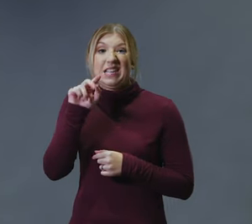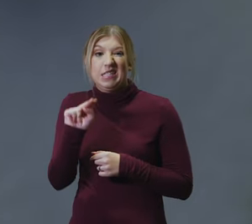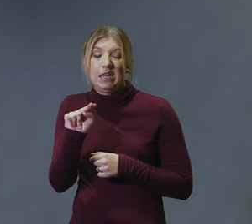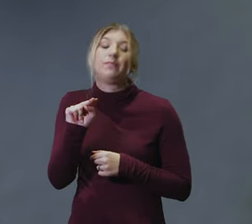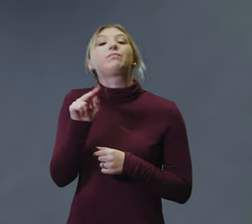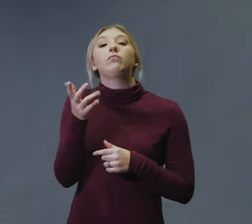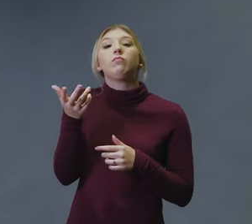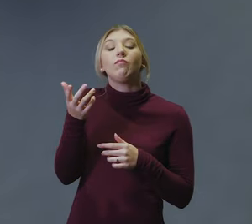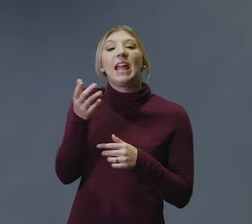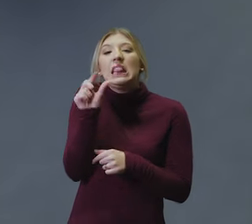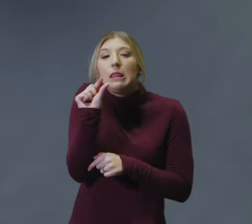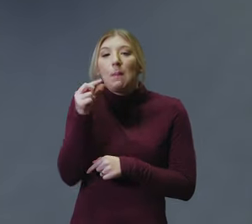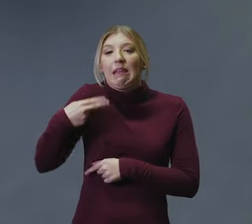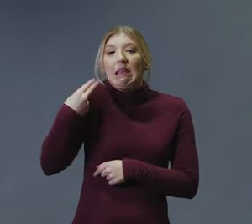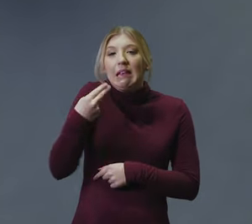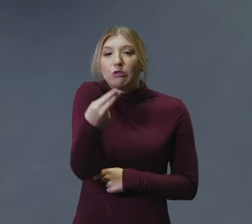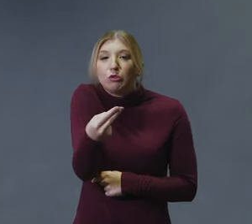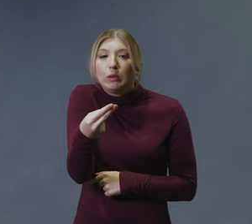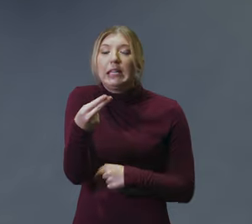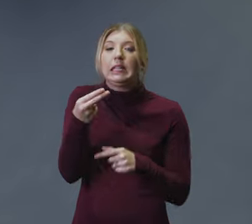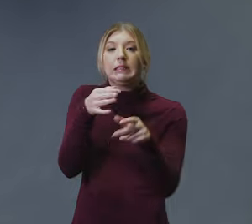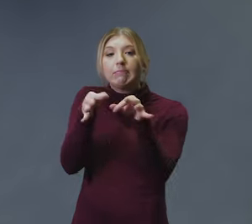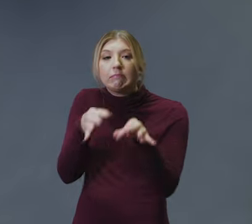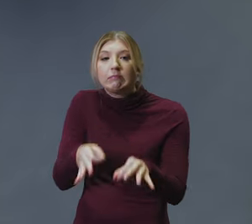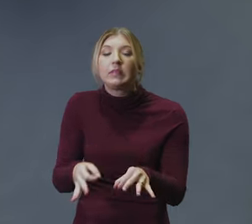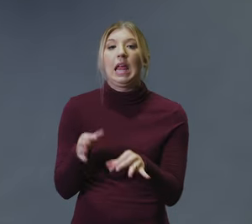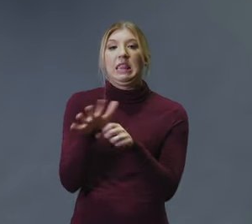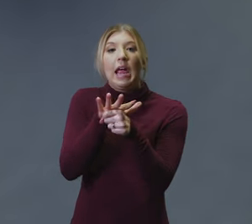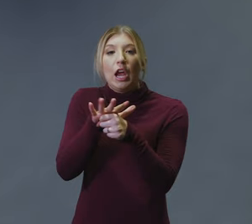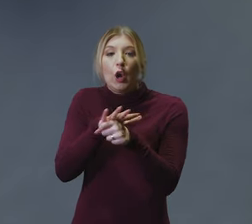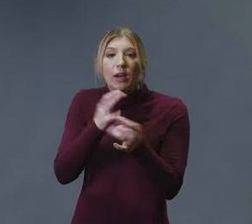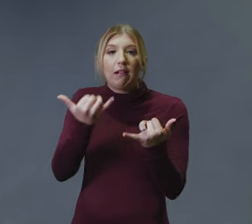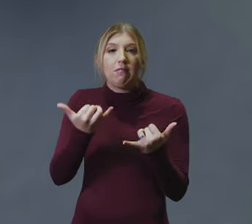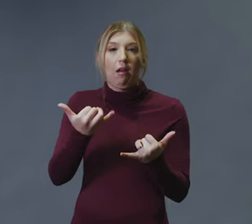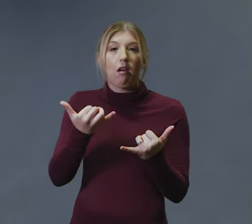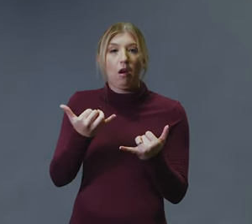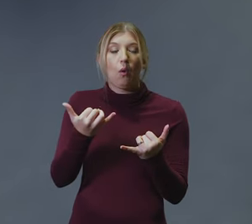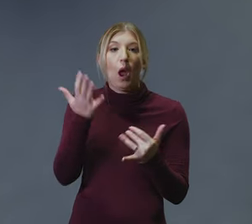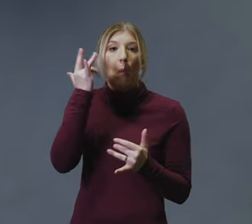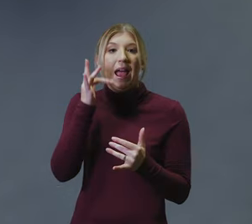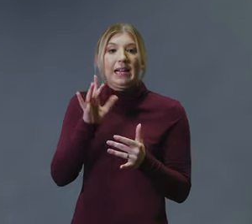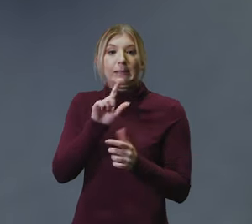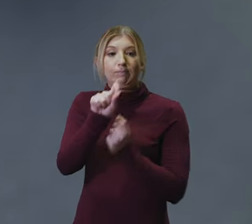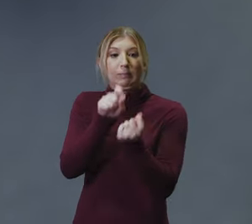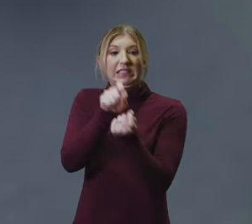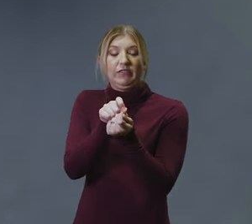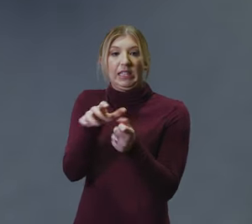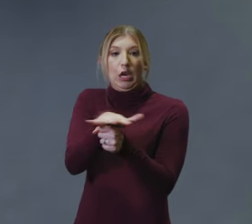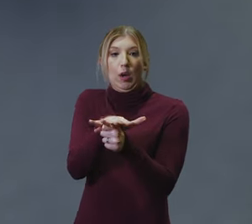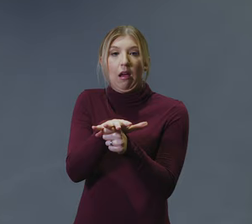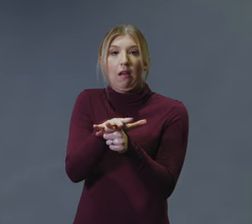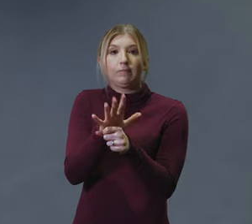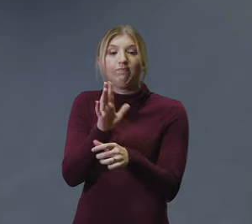you a little history of where our area, where we are and why we chose this specific spot